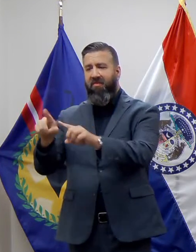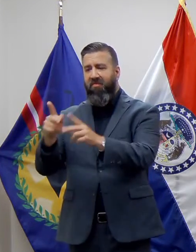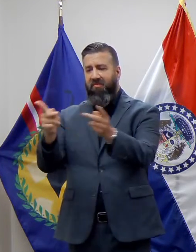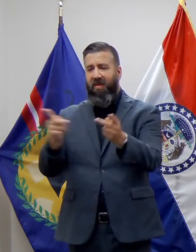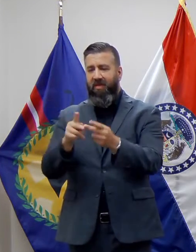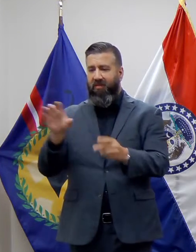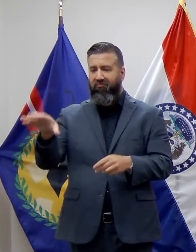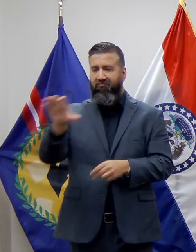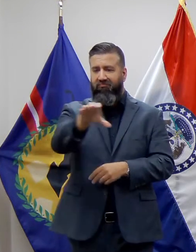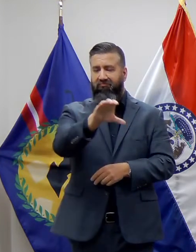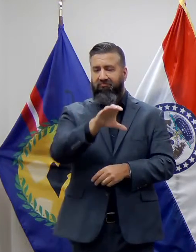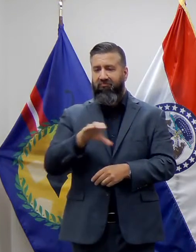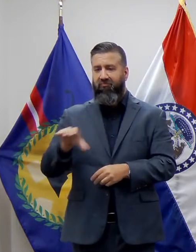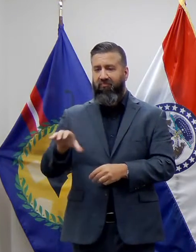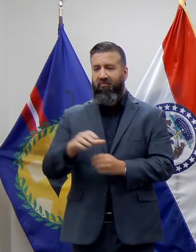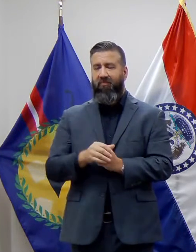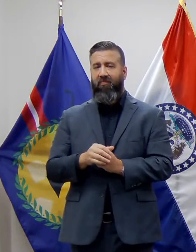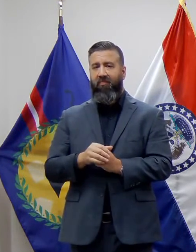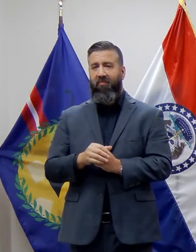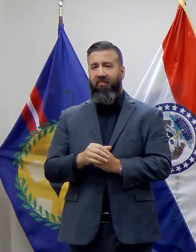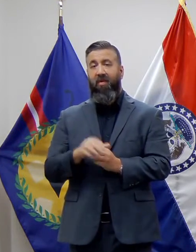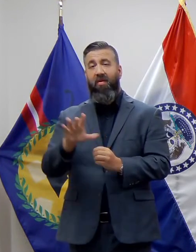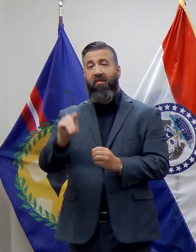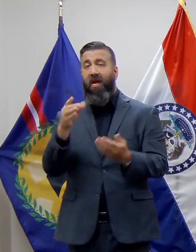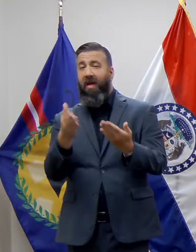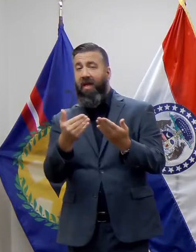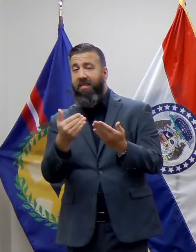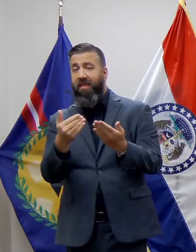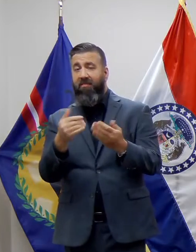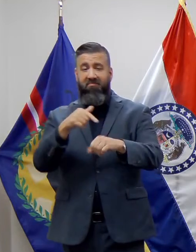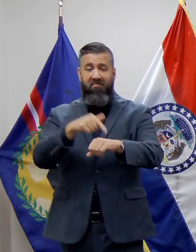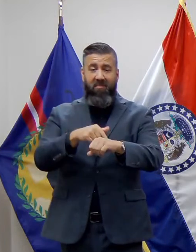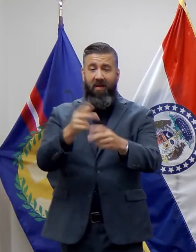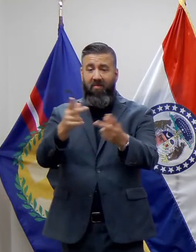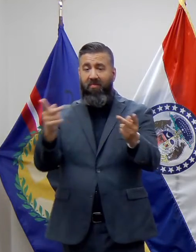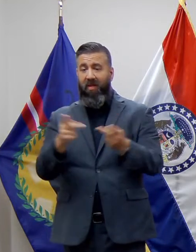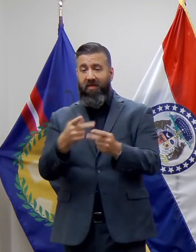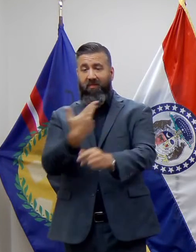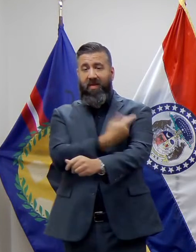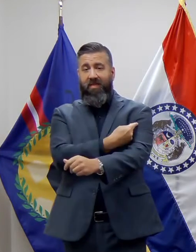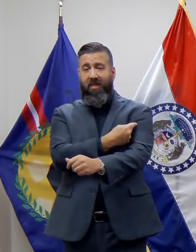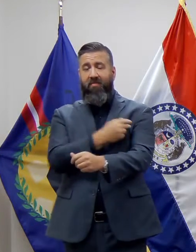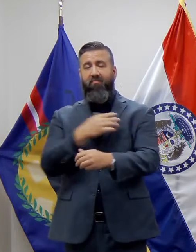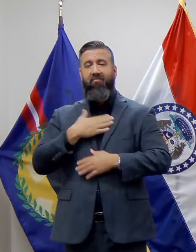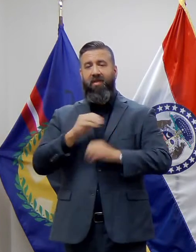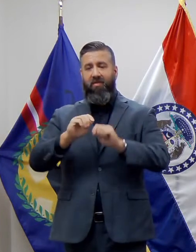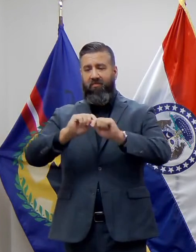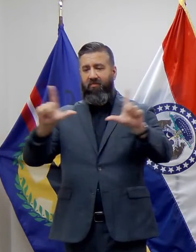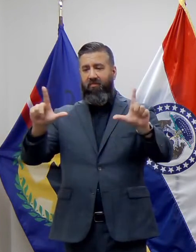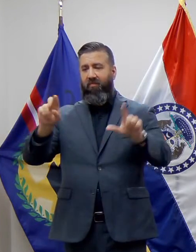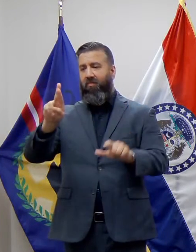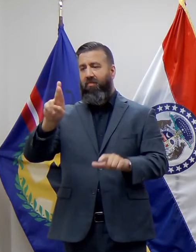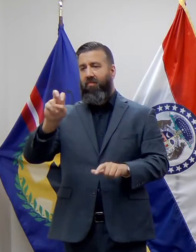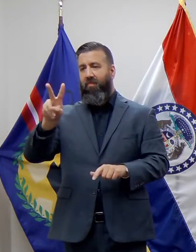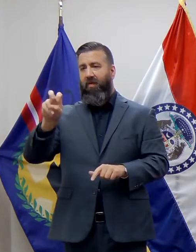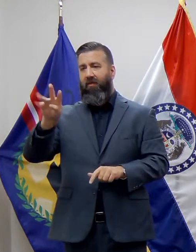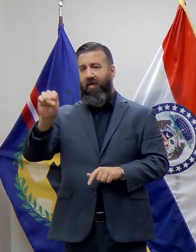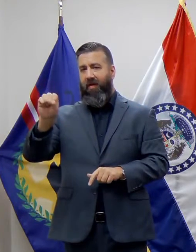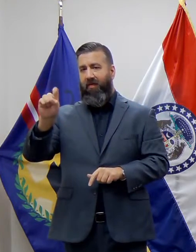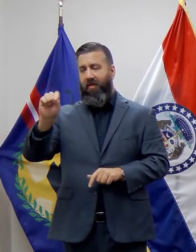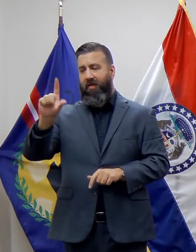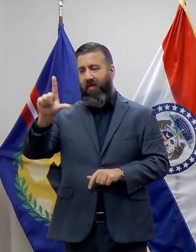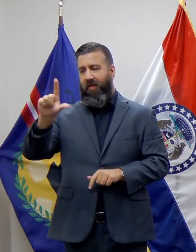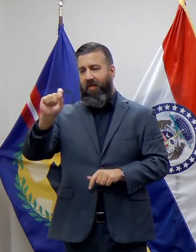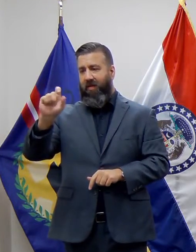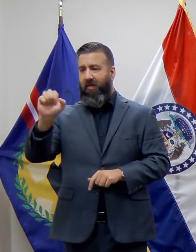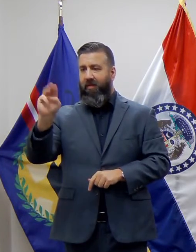To find a convenient time and place to get vaccinated, visit revivestl.com. Number two, have your